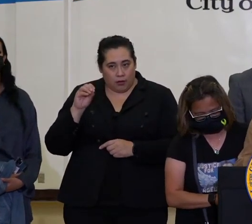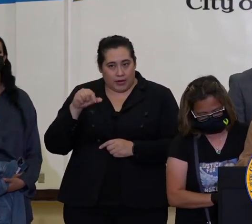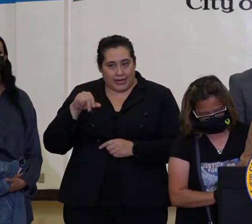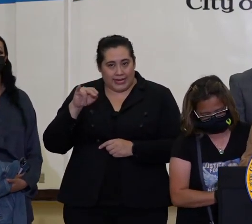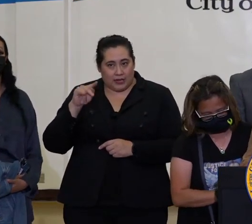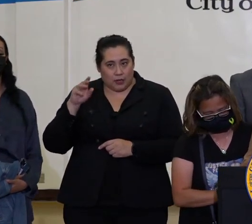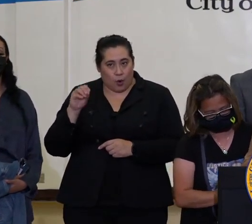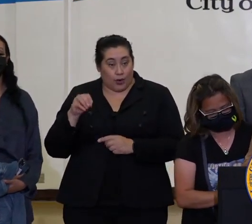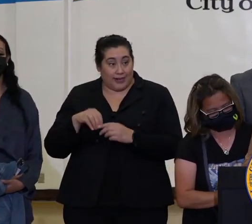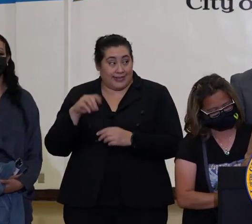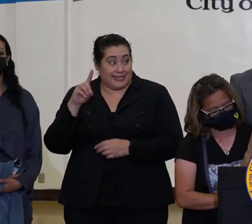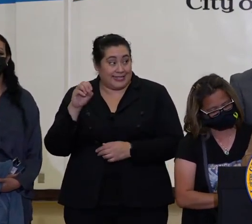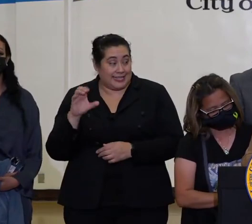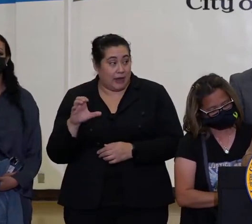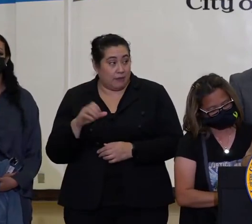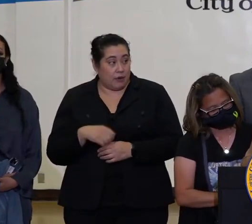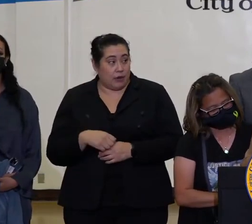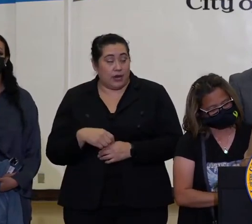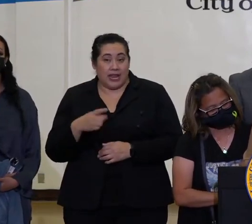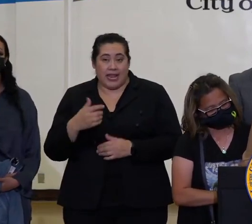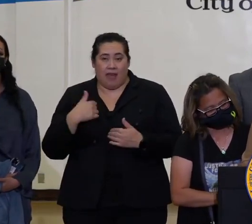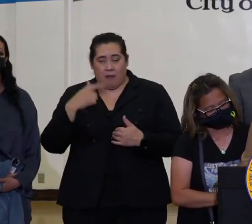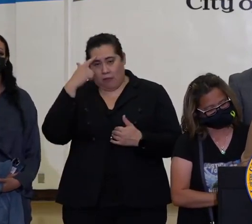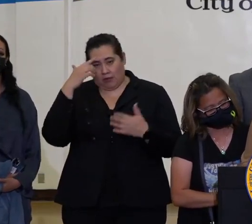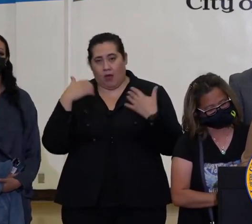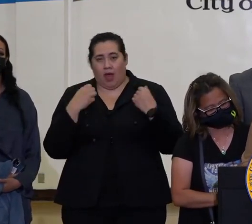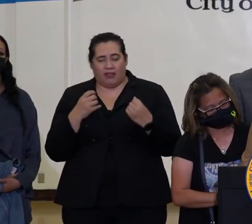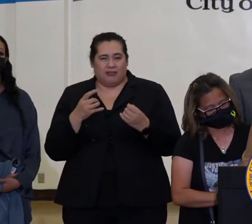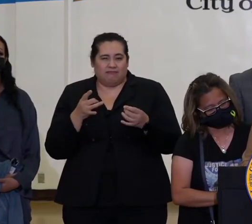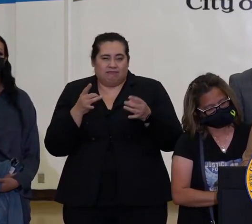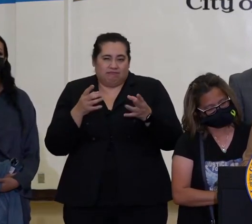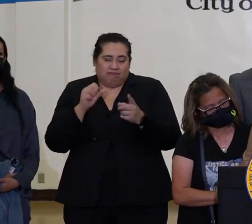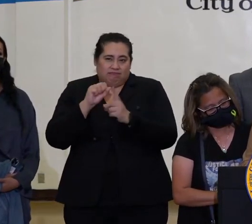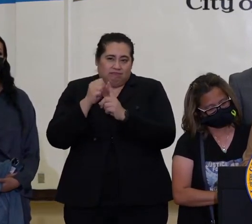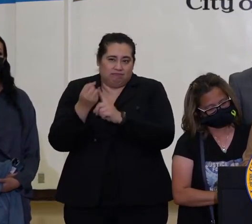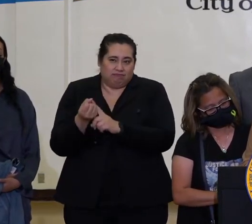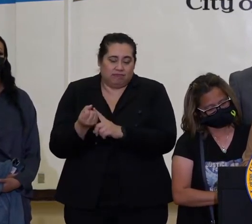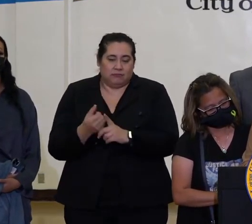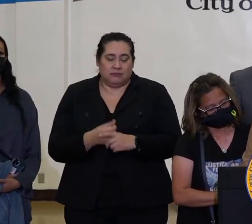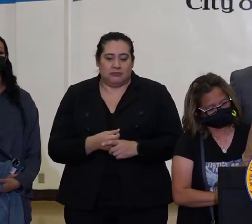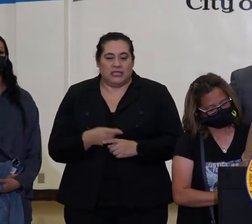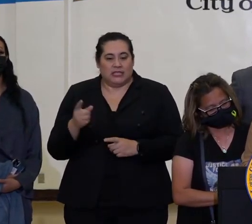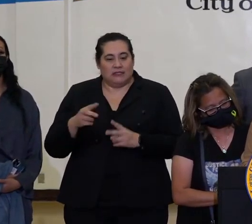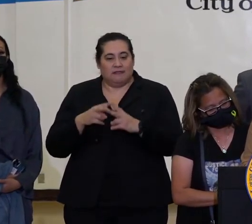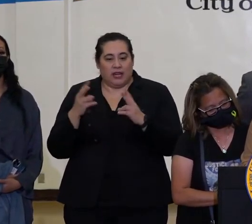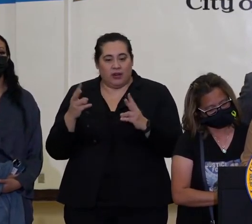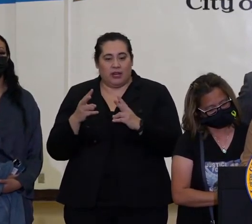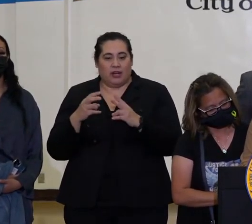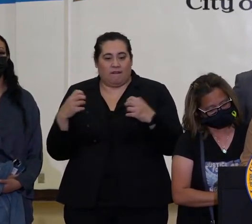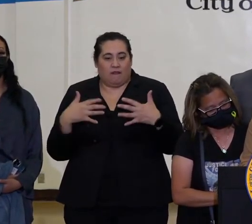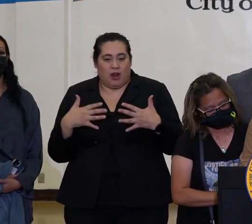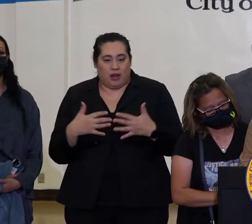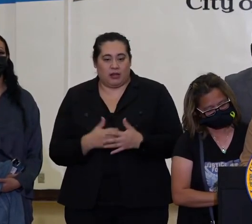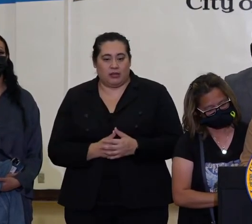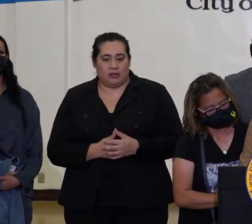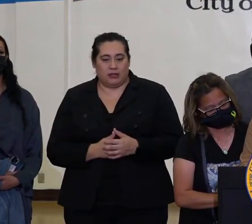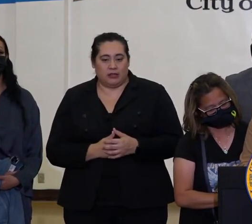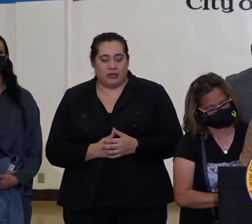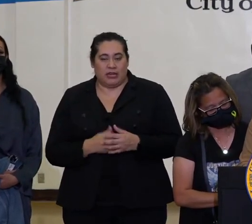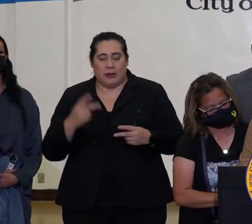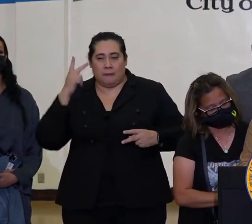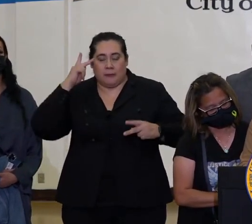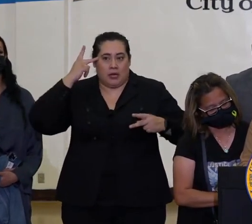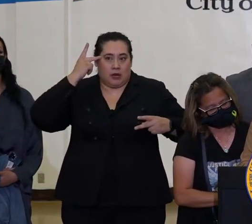December, he was having a mental health crisis. He was very afraid and